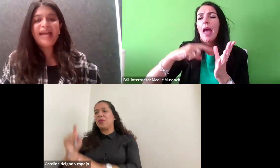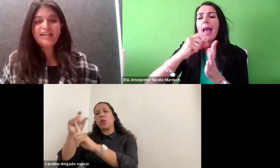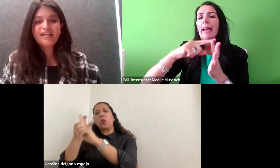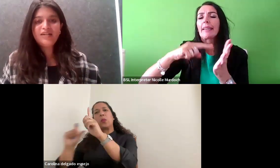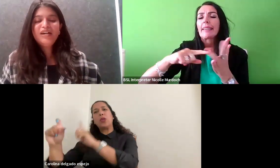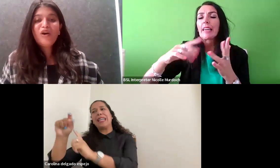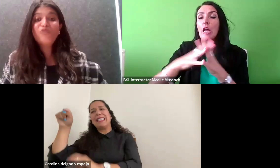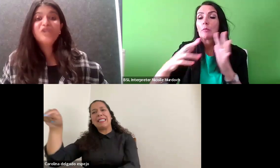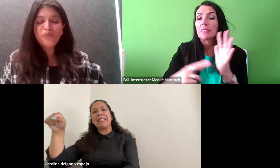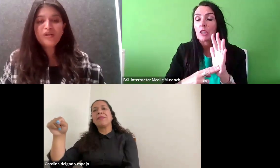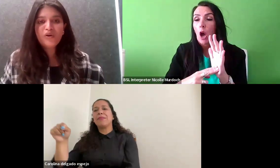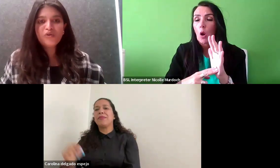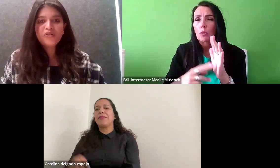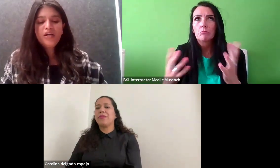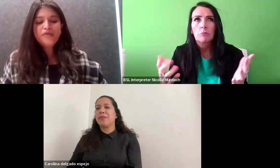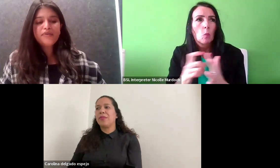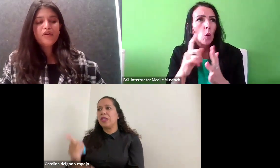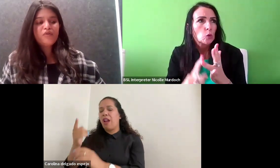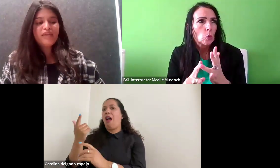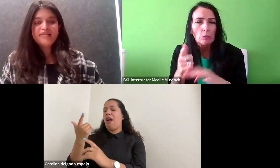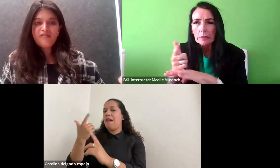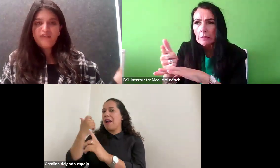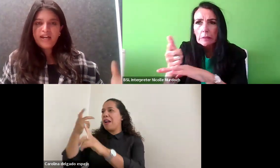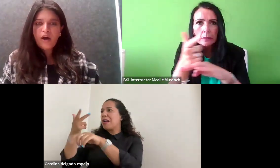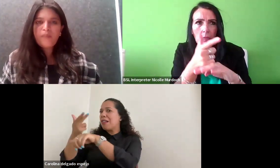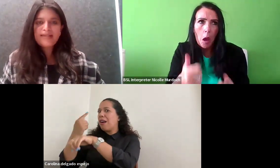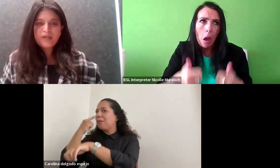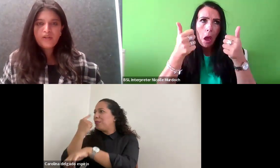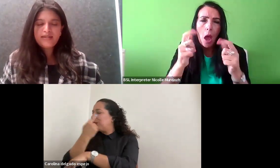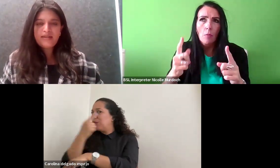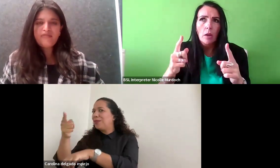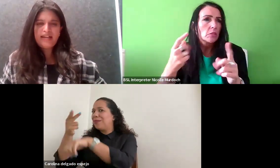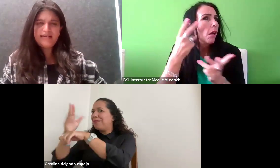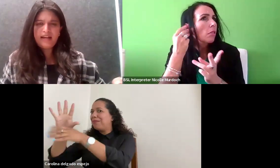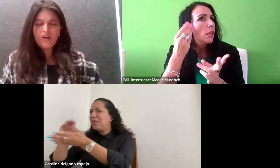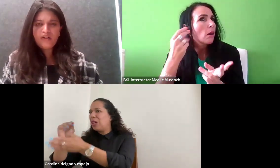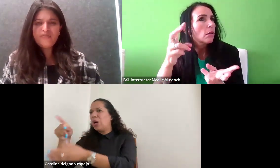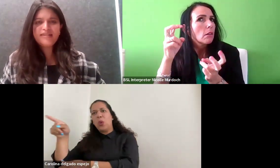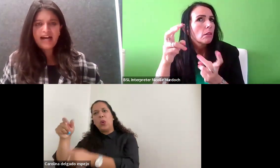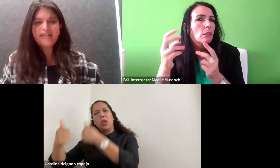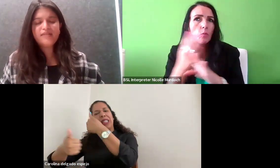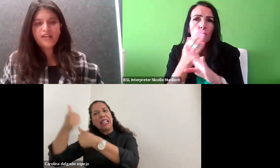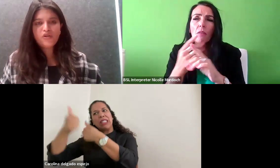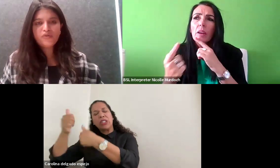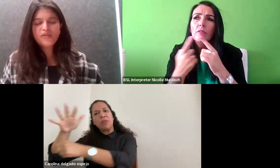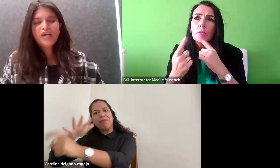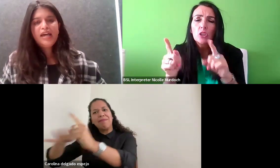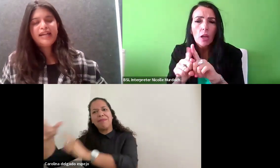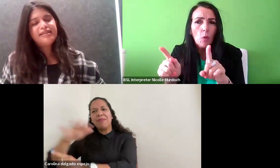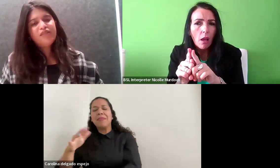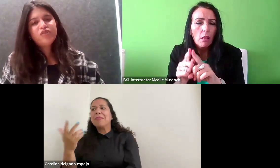a band-aid over a bullet hole. So there's a very complex community facing a lot of societal